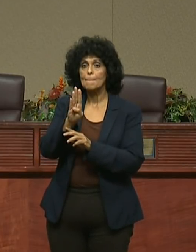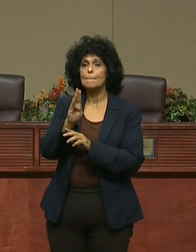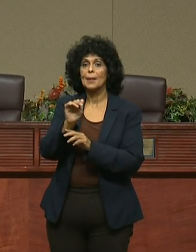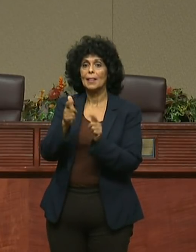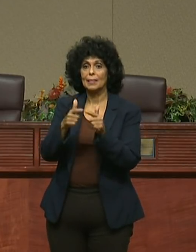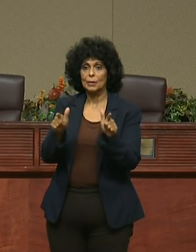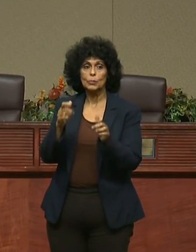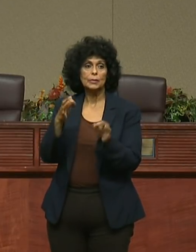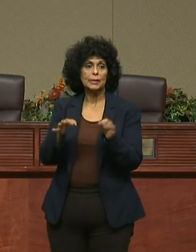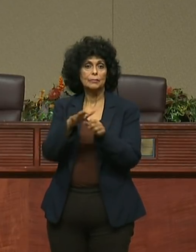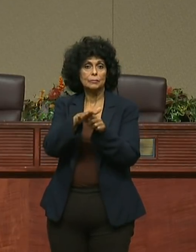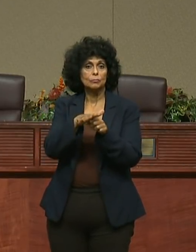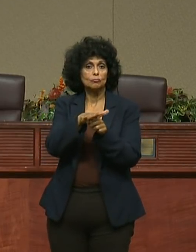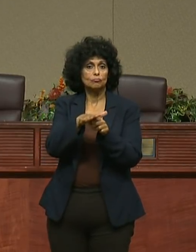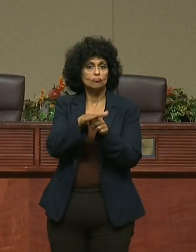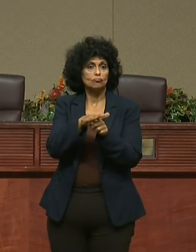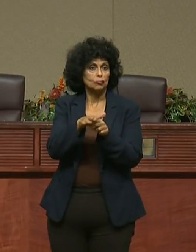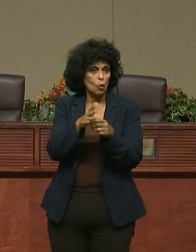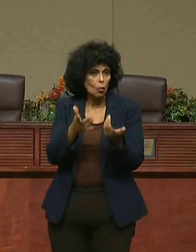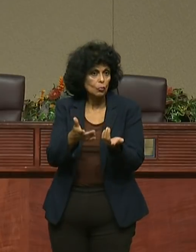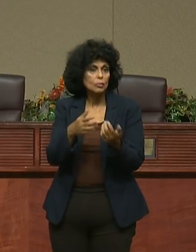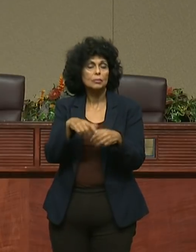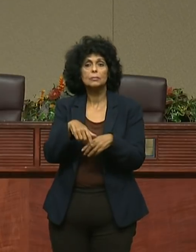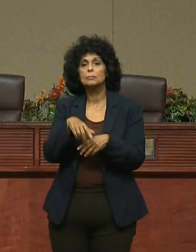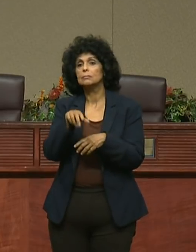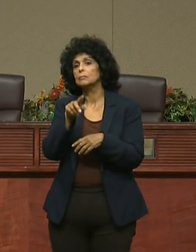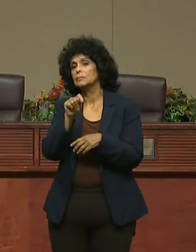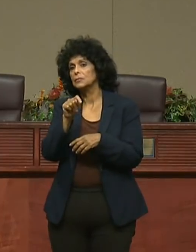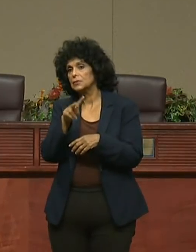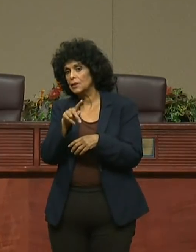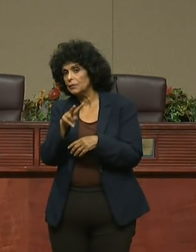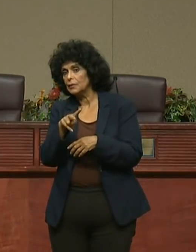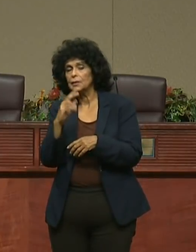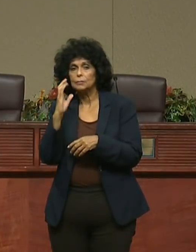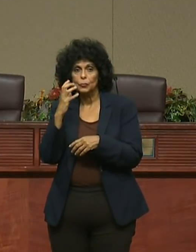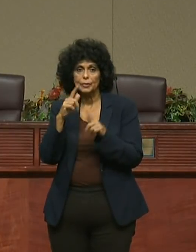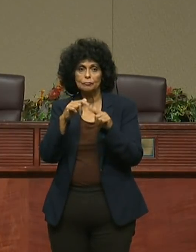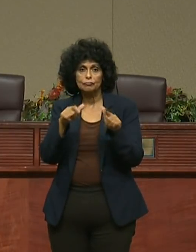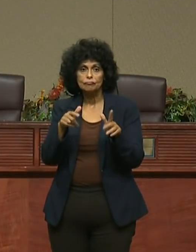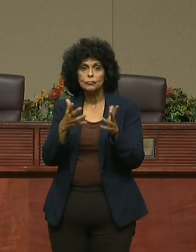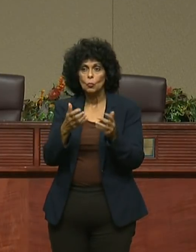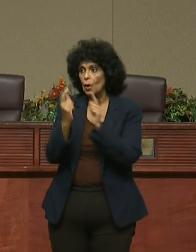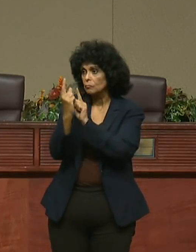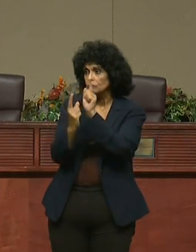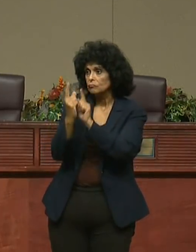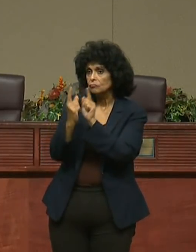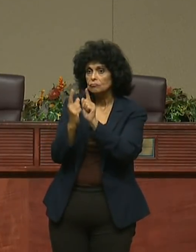Spanish stations were interested in doing one-on-ones, any of our